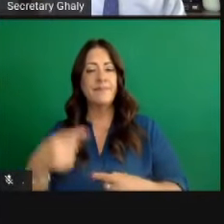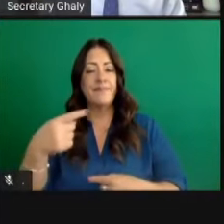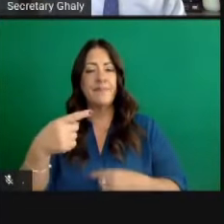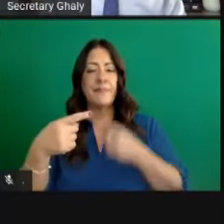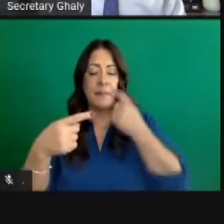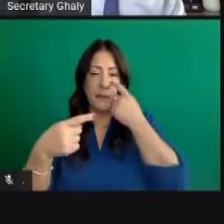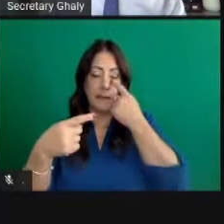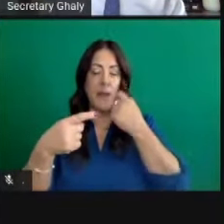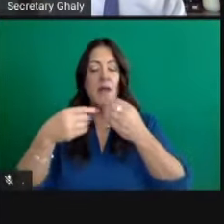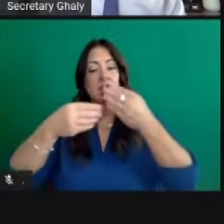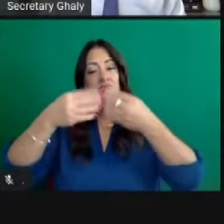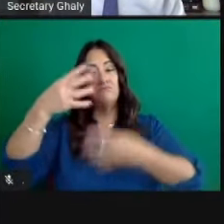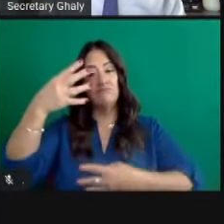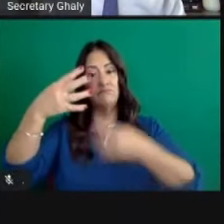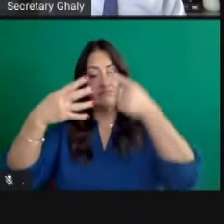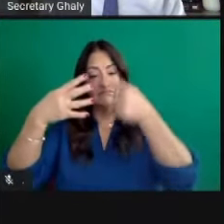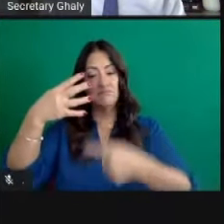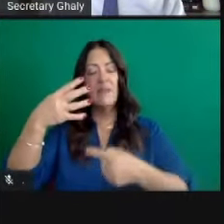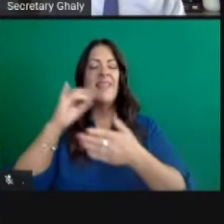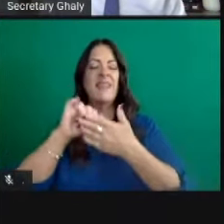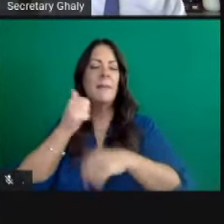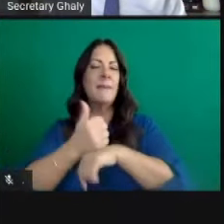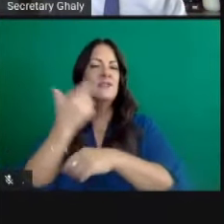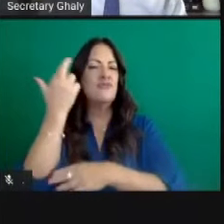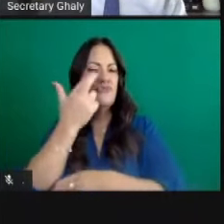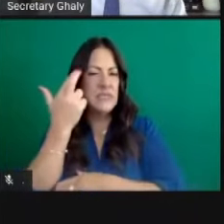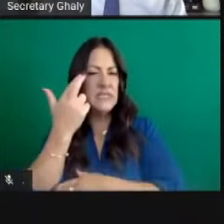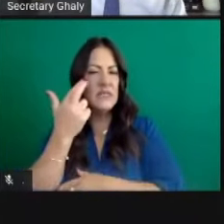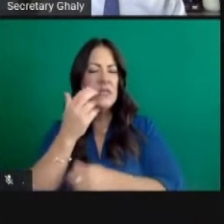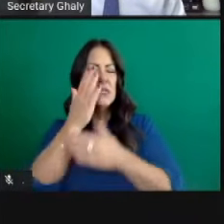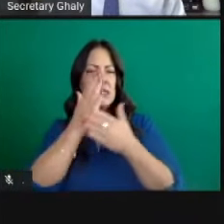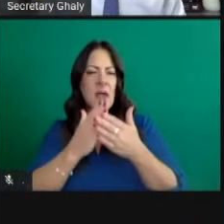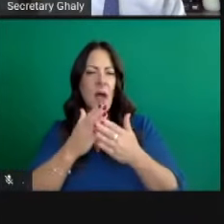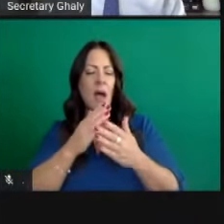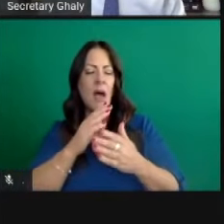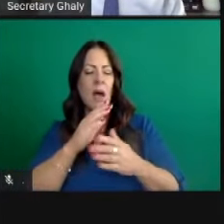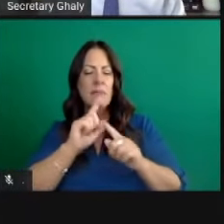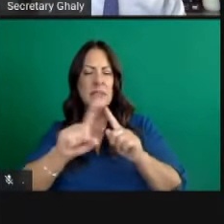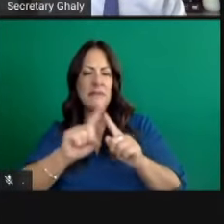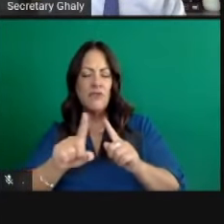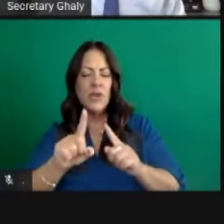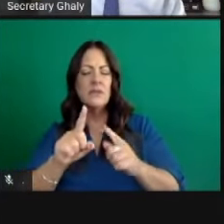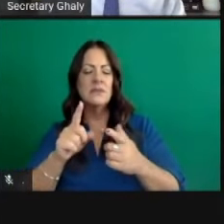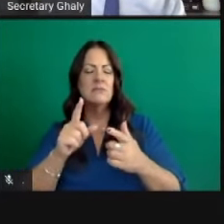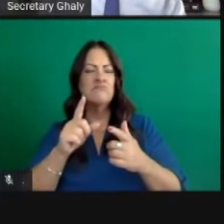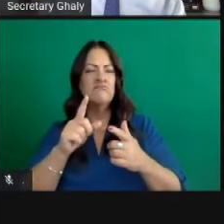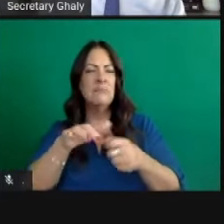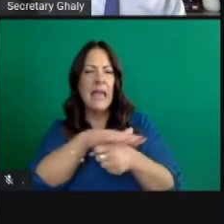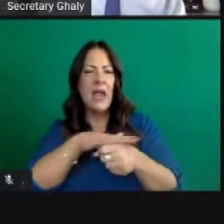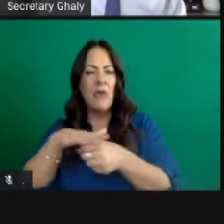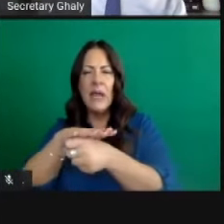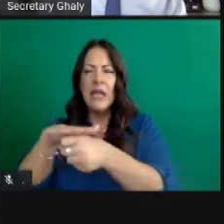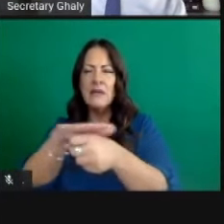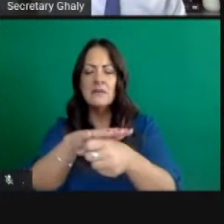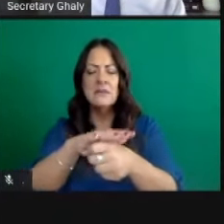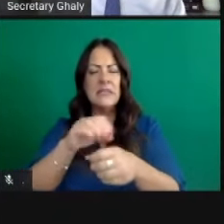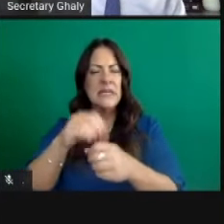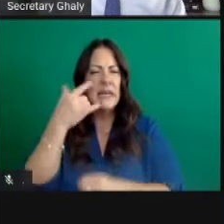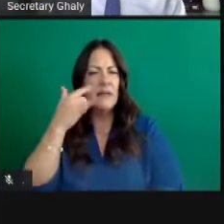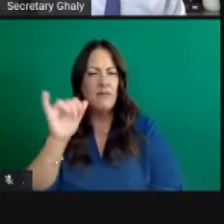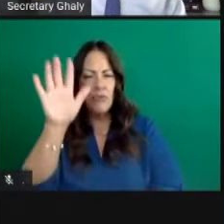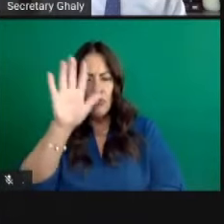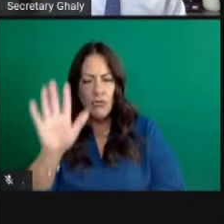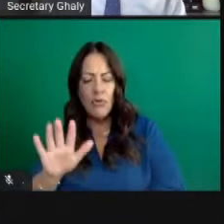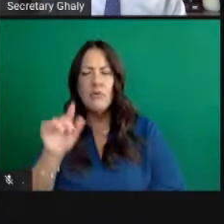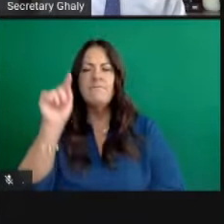focused on sectors based on their risk, and with clear, well-documented modifications that those sectors